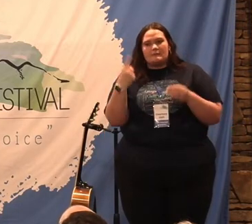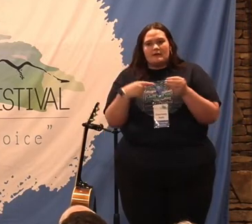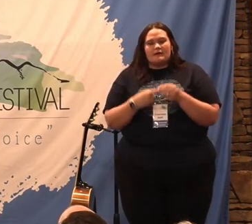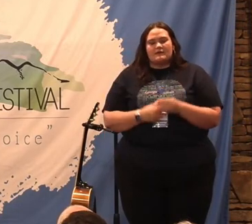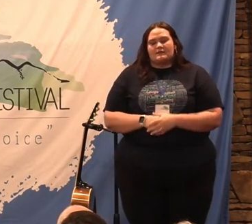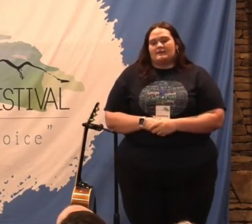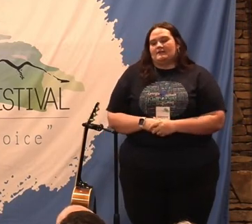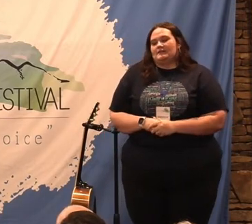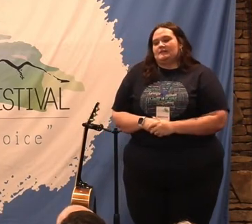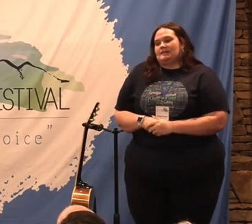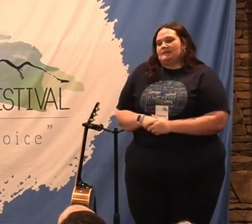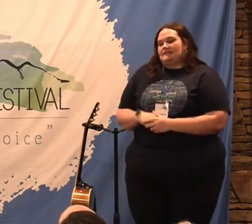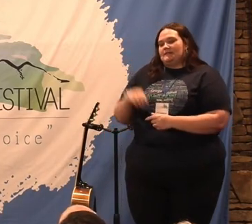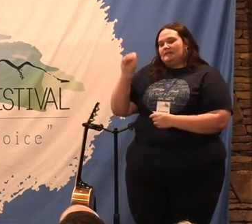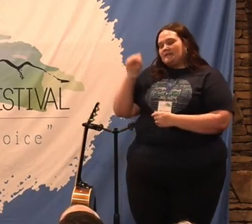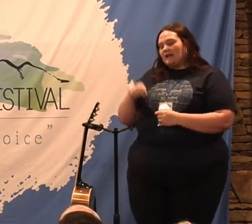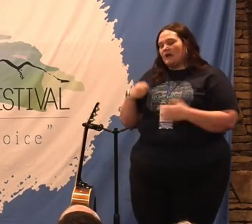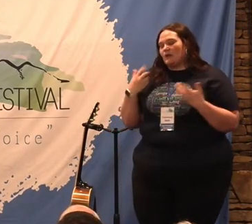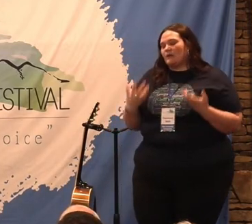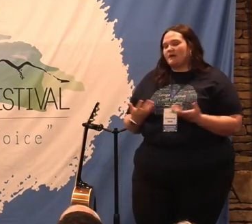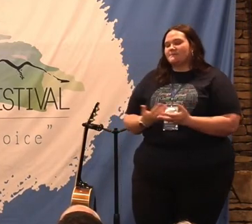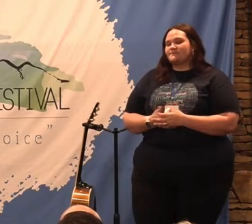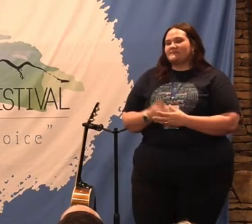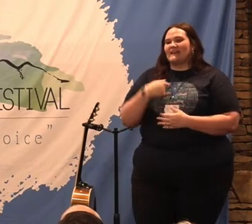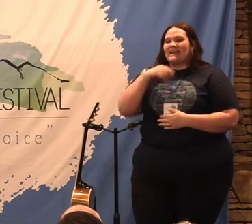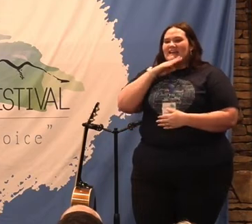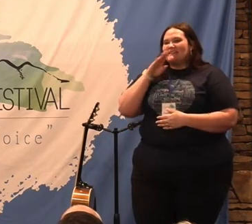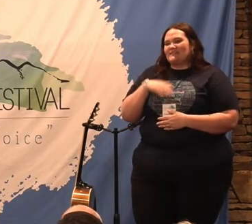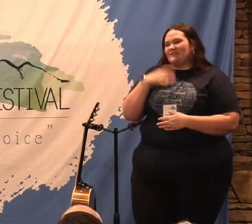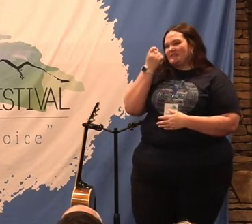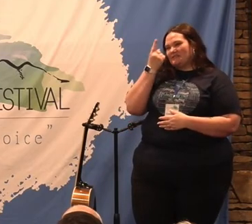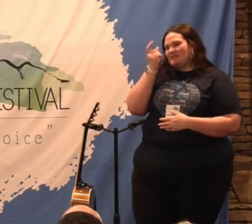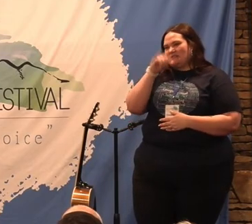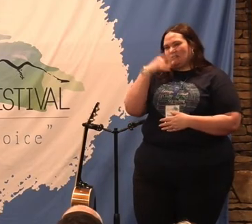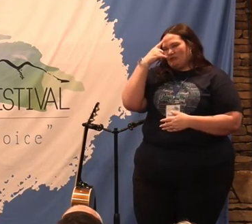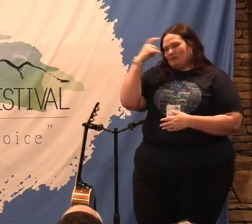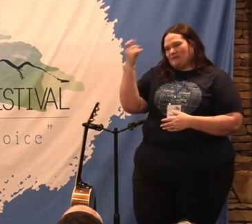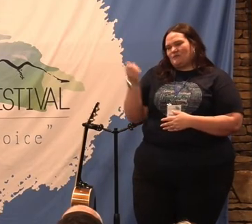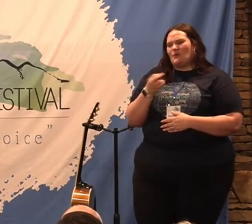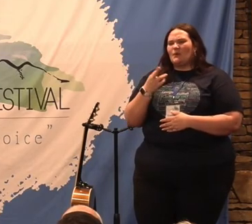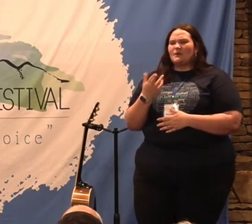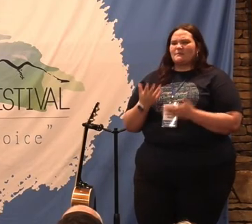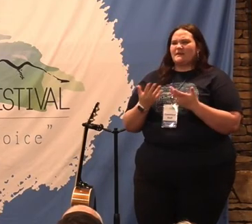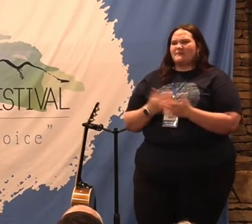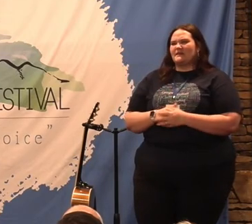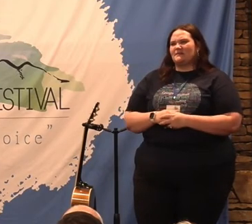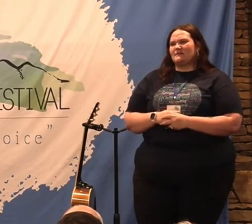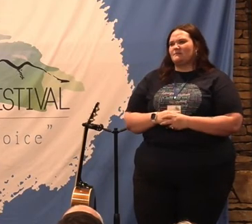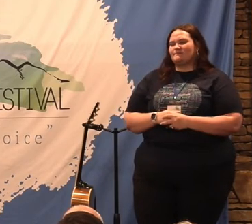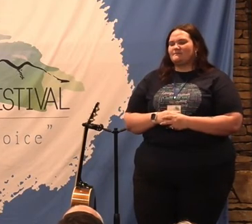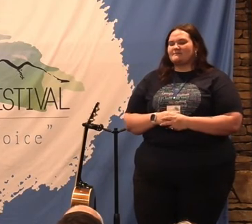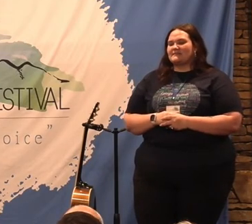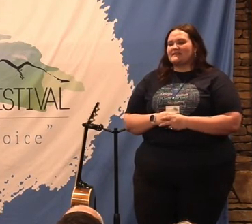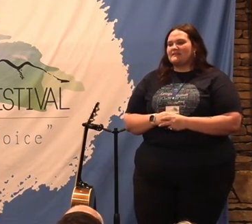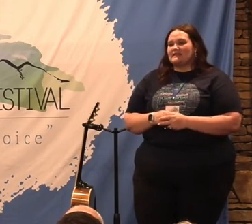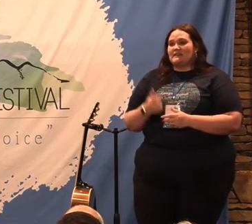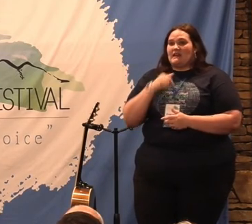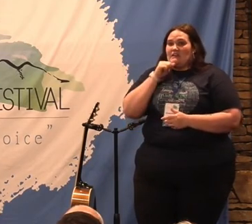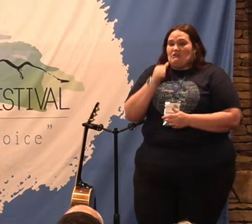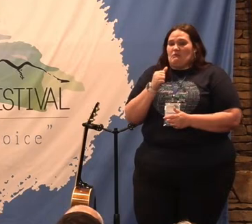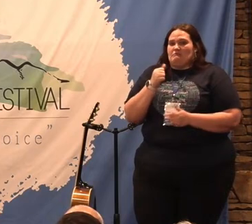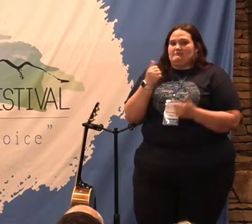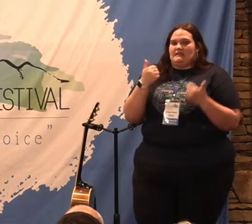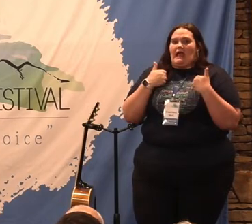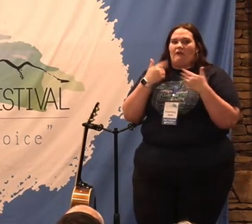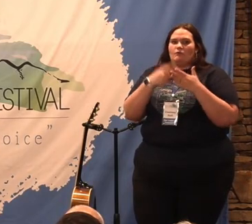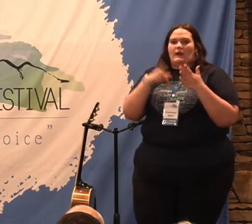Yeah, said Cinderella, well, I never bought the dream. Or maybe I just know I don't have what it takes to